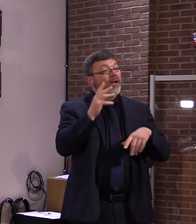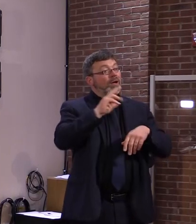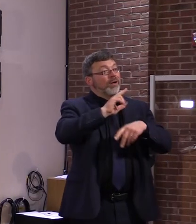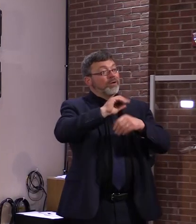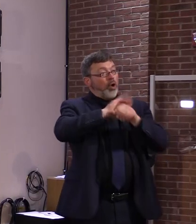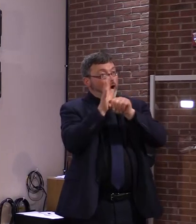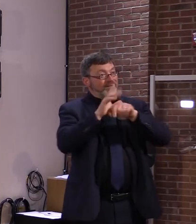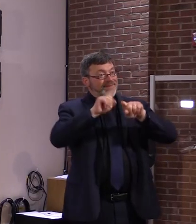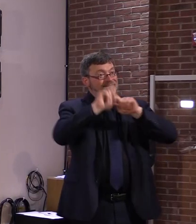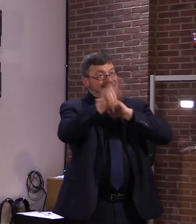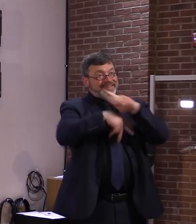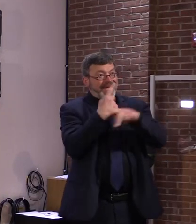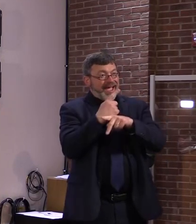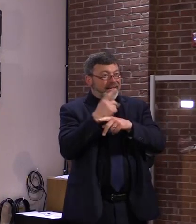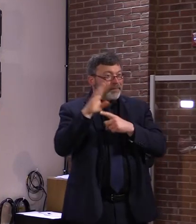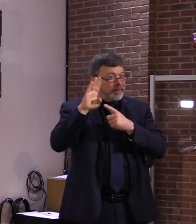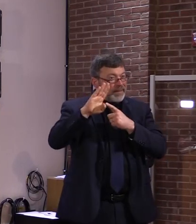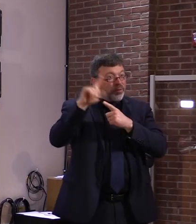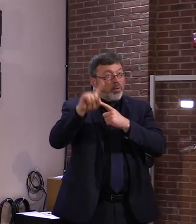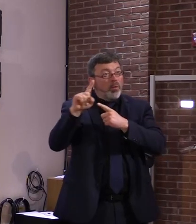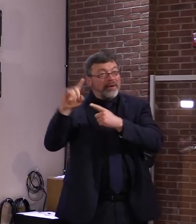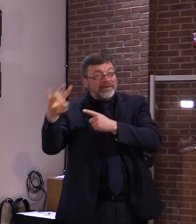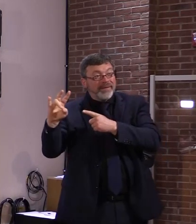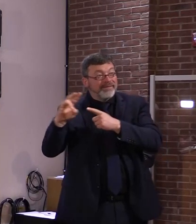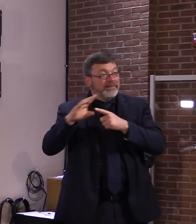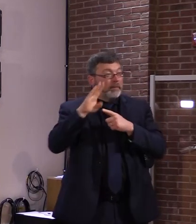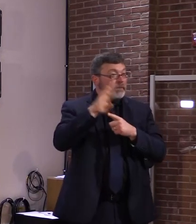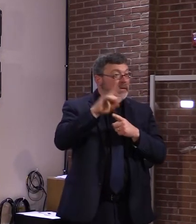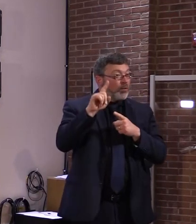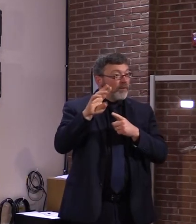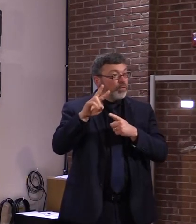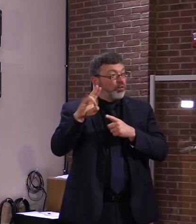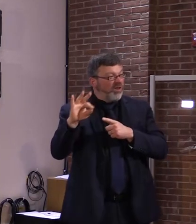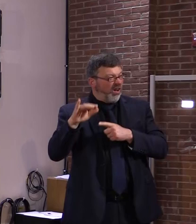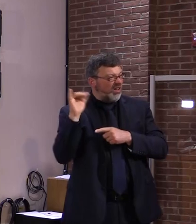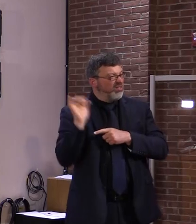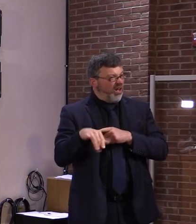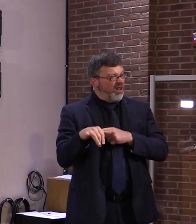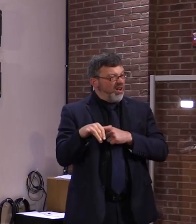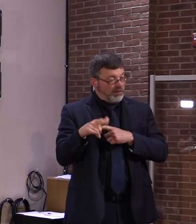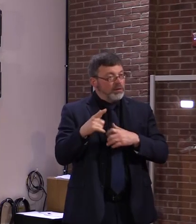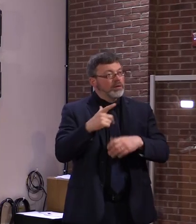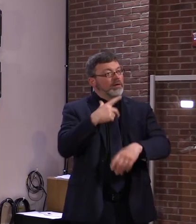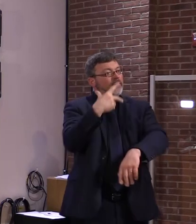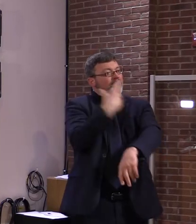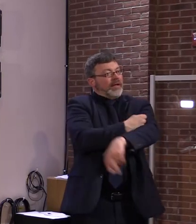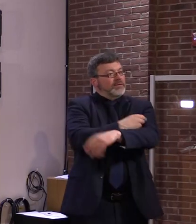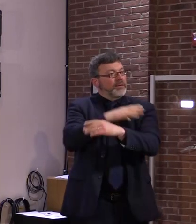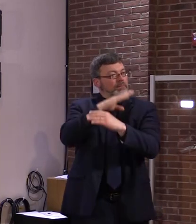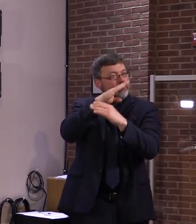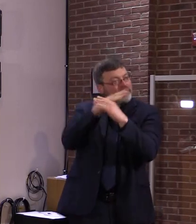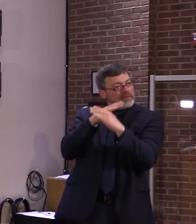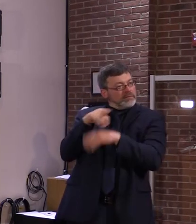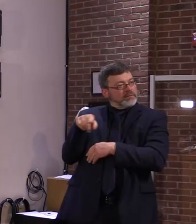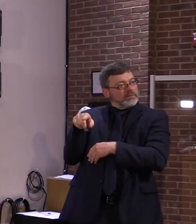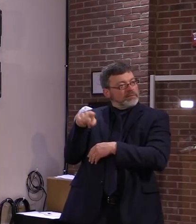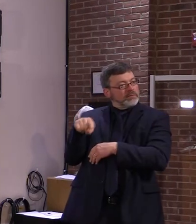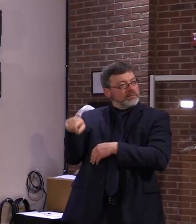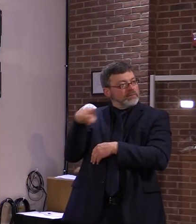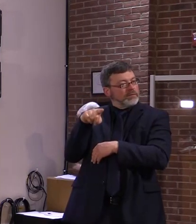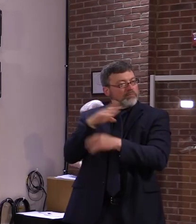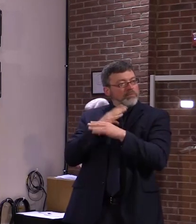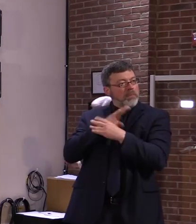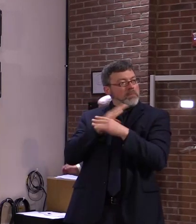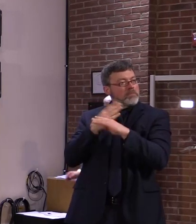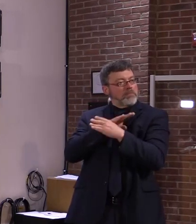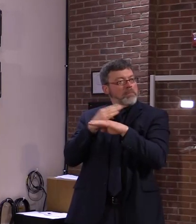third, if you are vaccinated, you are less likely to spread the virus. This is a topic that we've been asked about